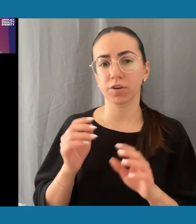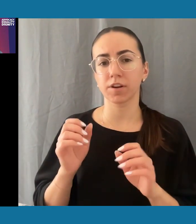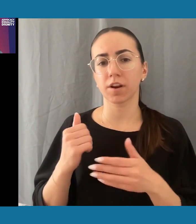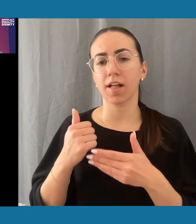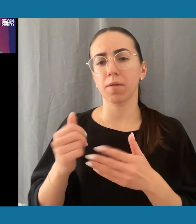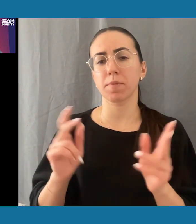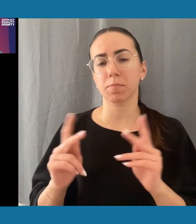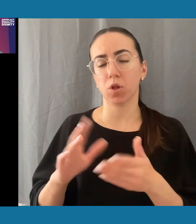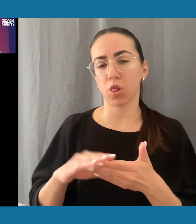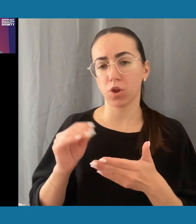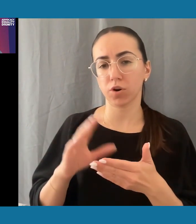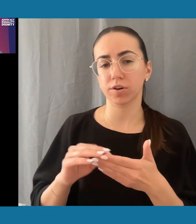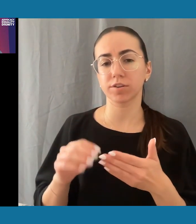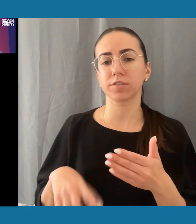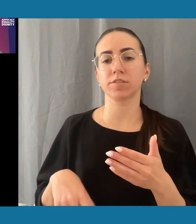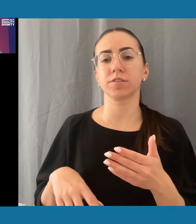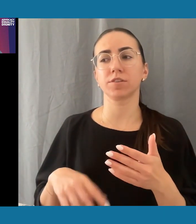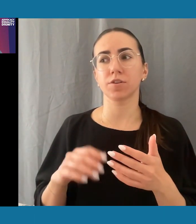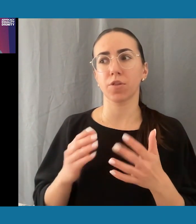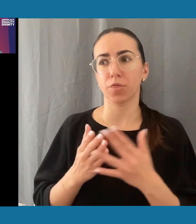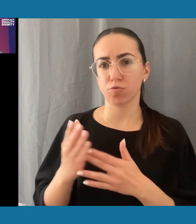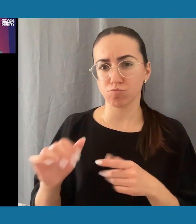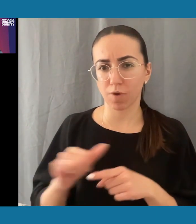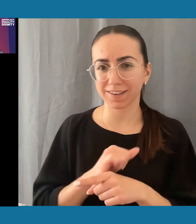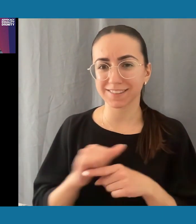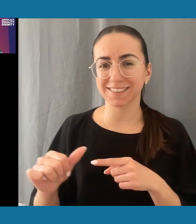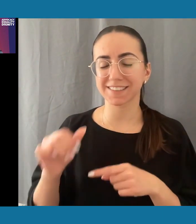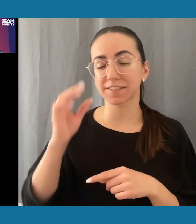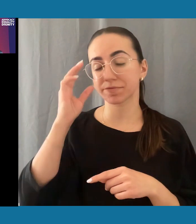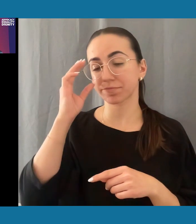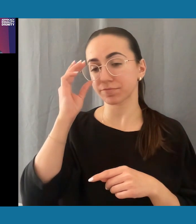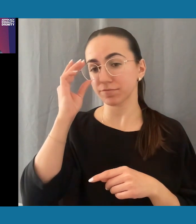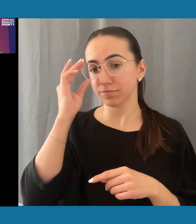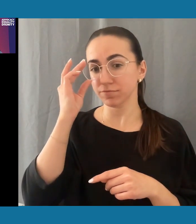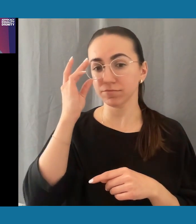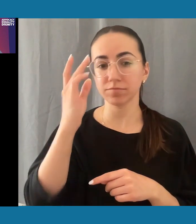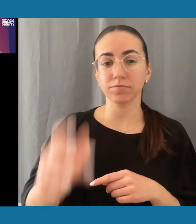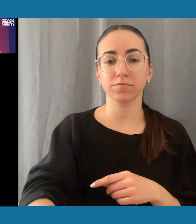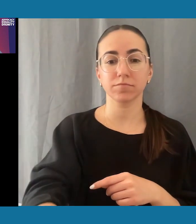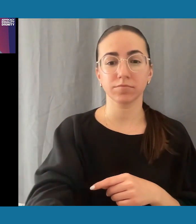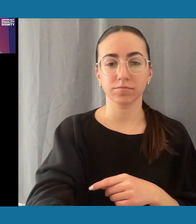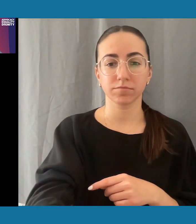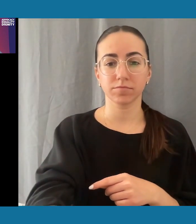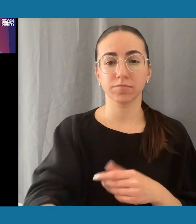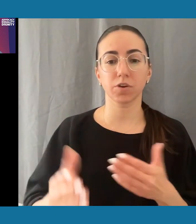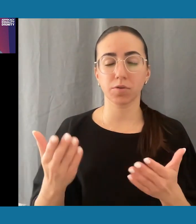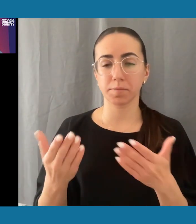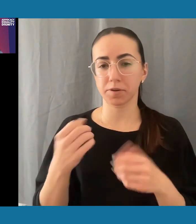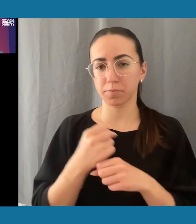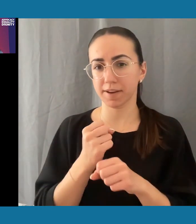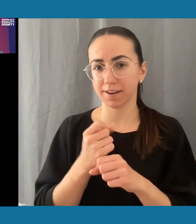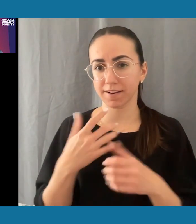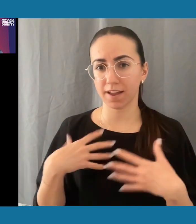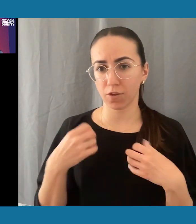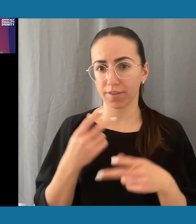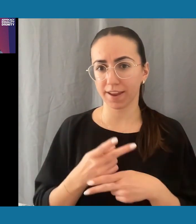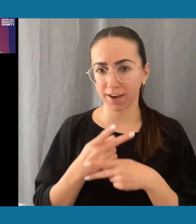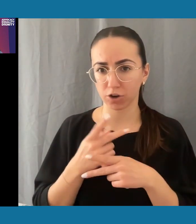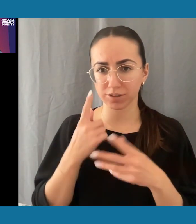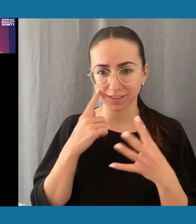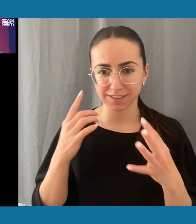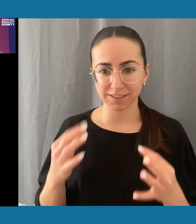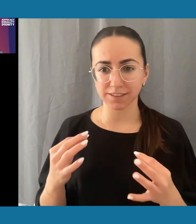So even if, say, your right to make healthcare decisions has been removed, the guardian could still engage in